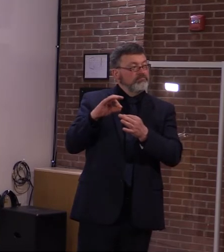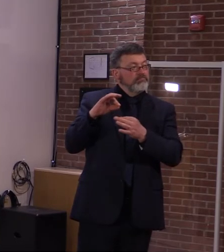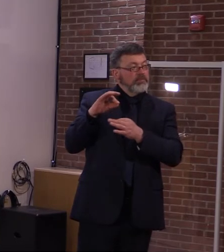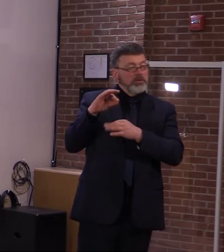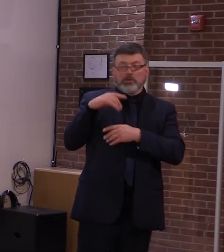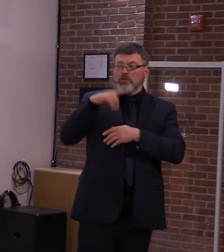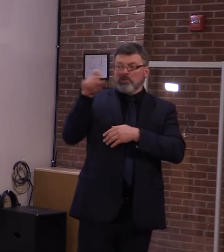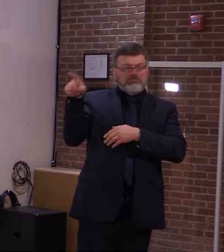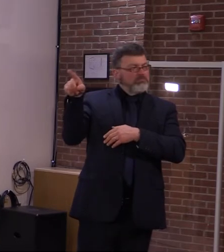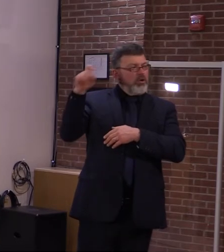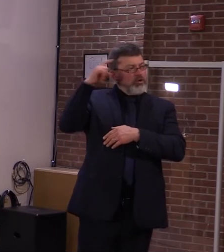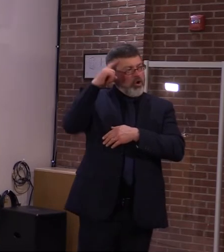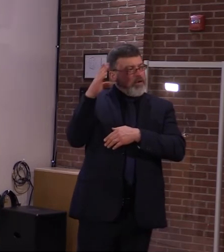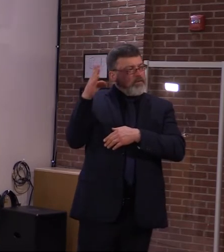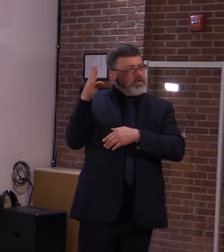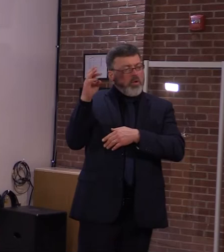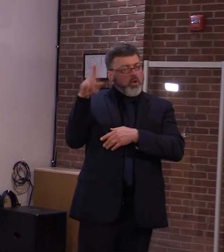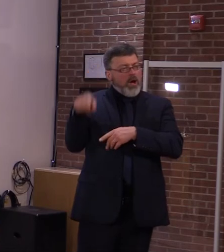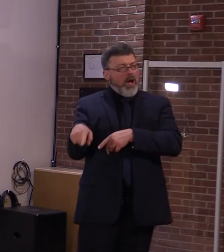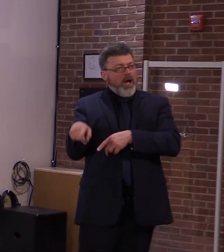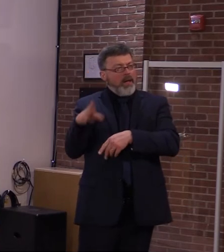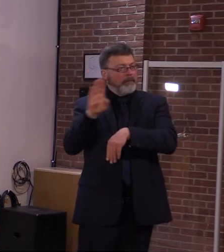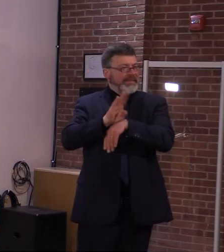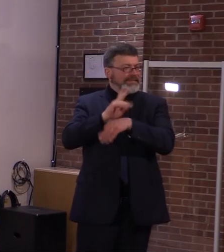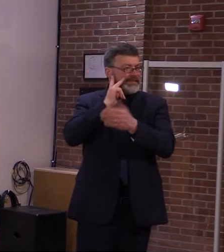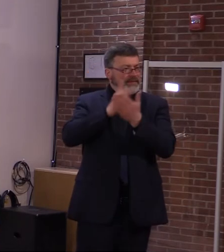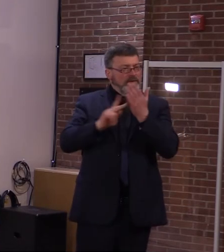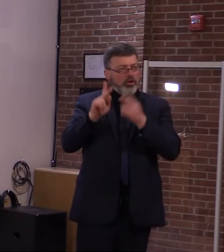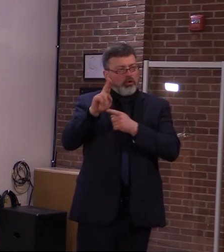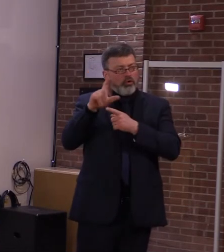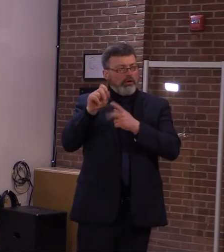question about the USCIS lifting